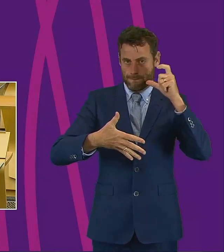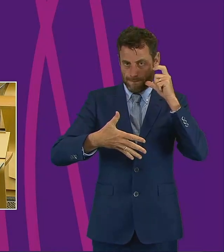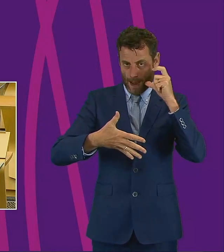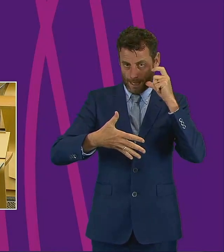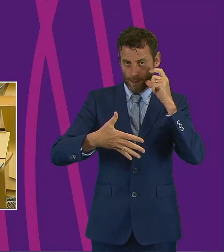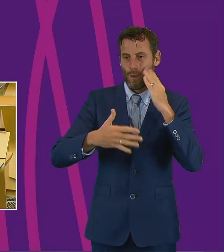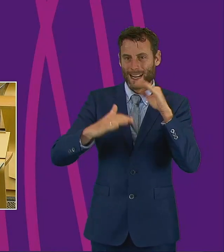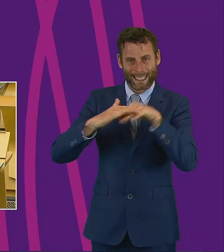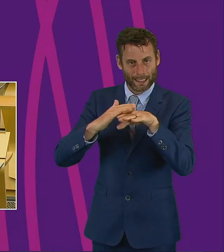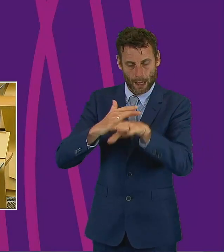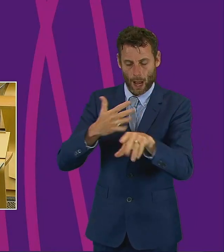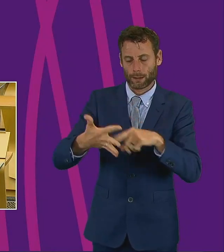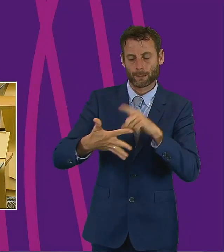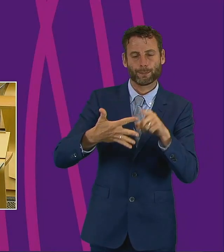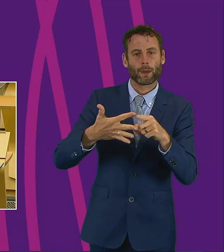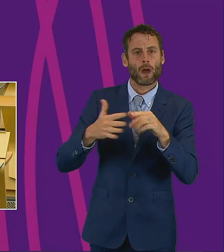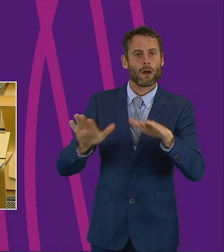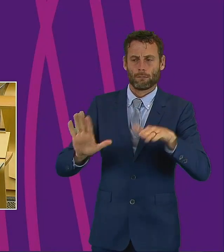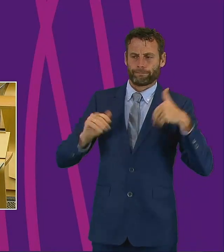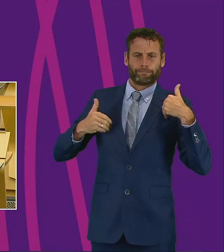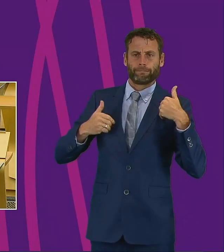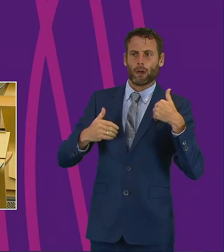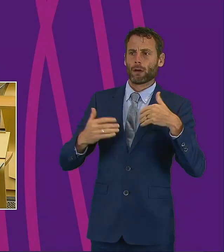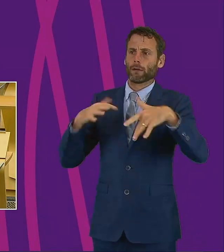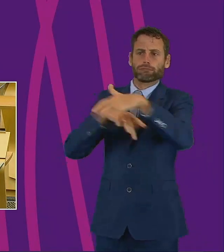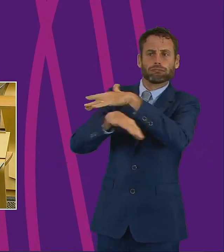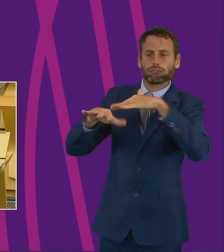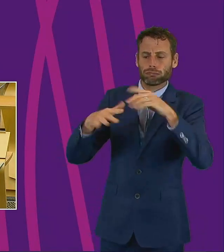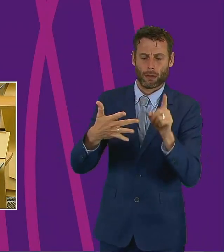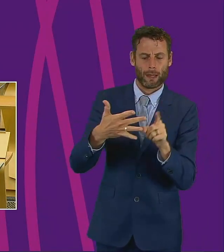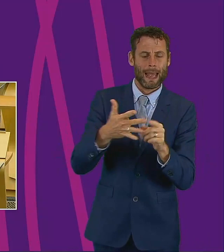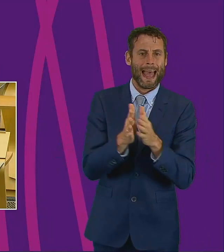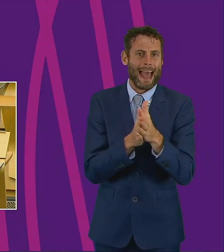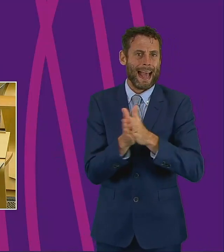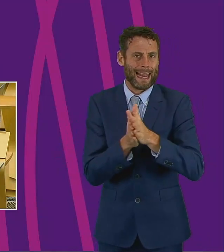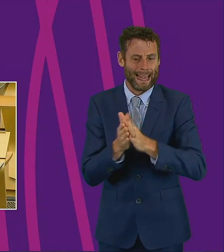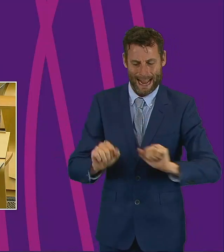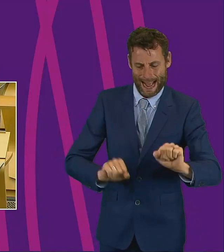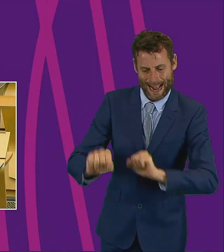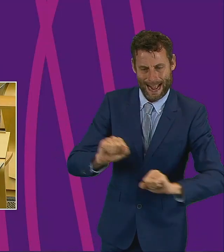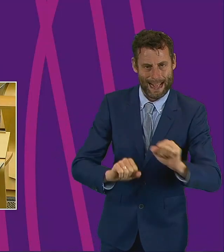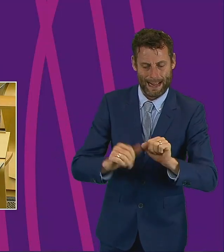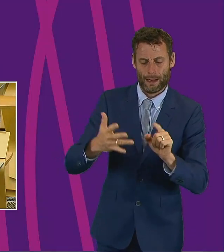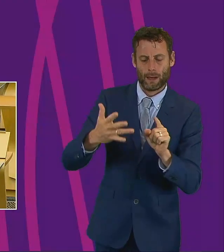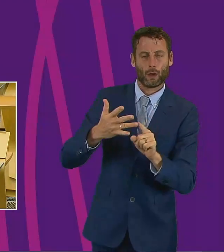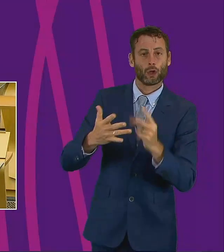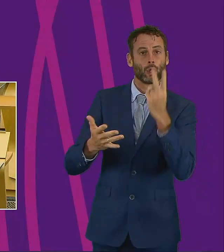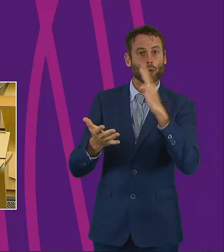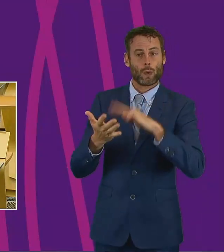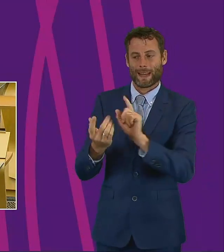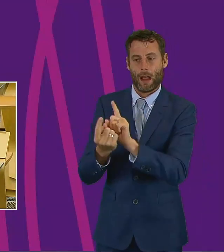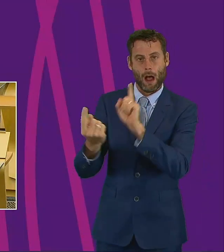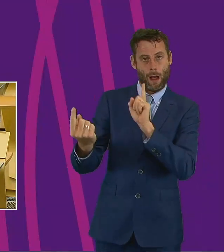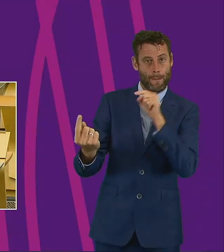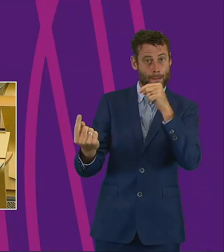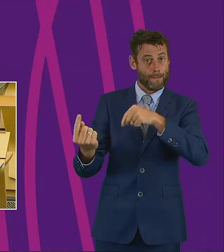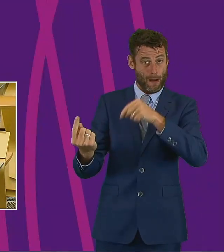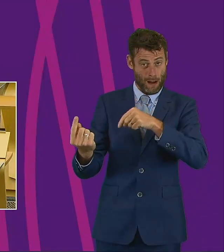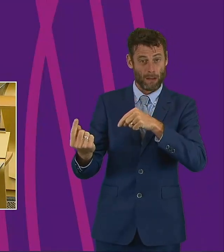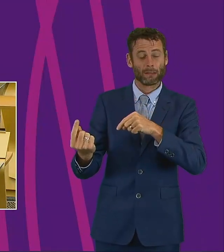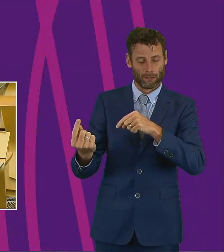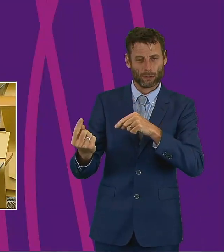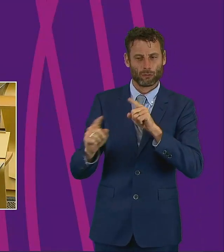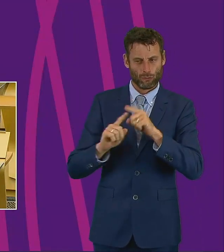spaces, avoiding crowded places, cleaning hands and hard surfaces regularly, 2 metres distancing as the overall